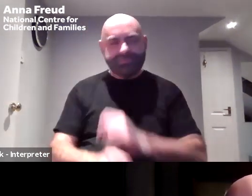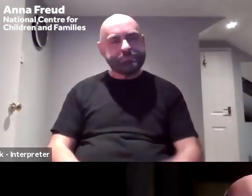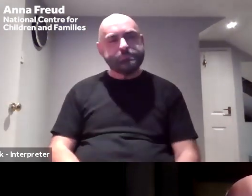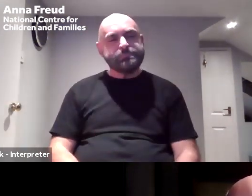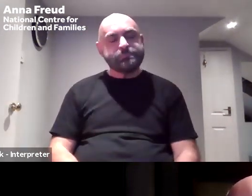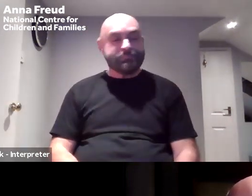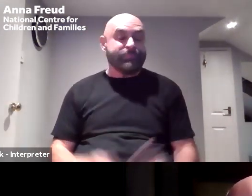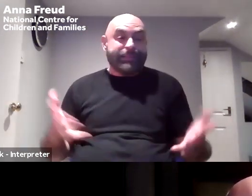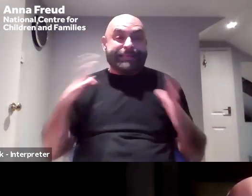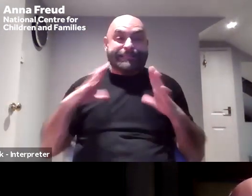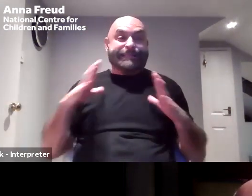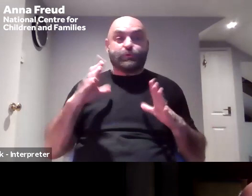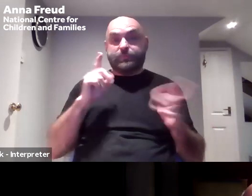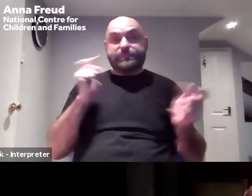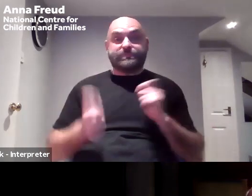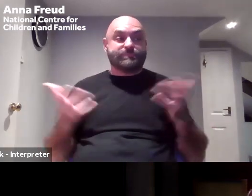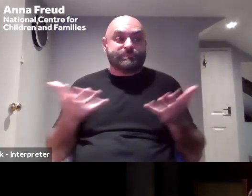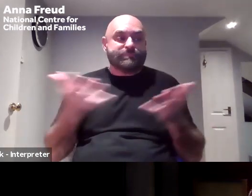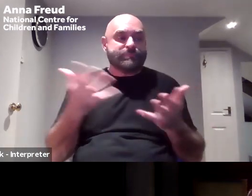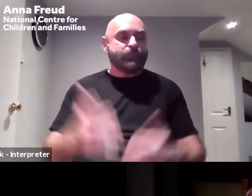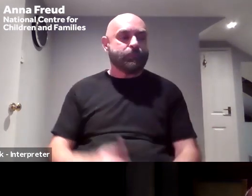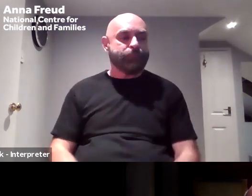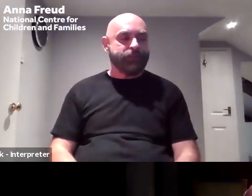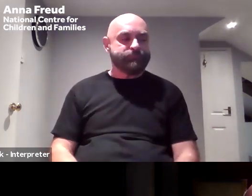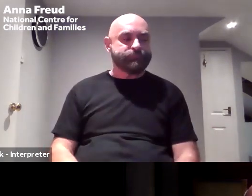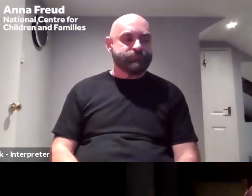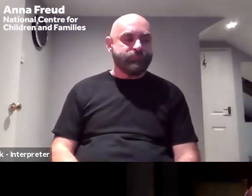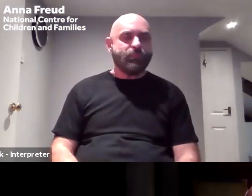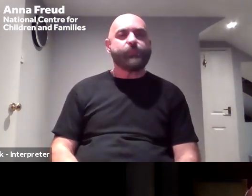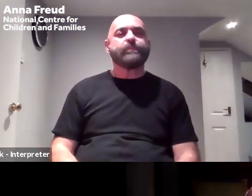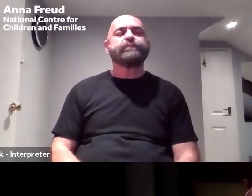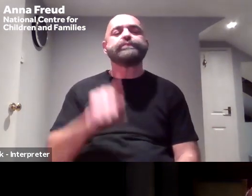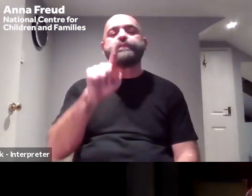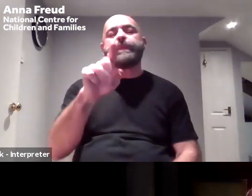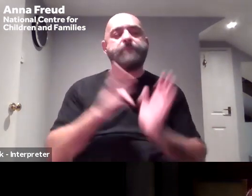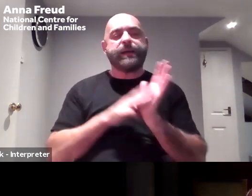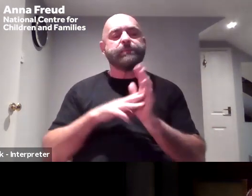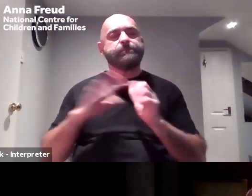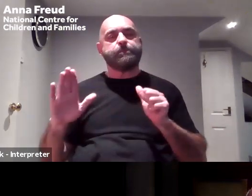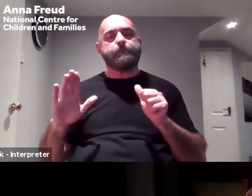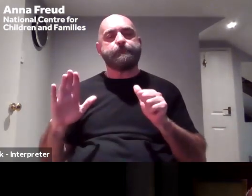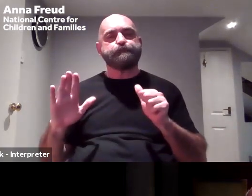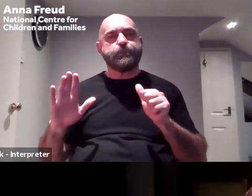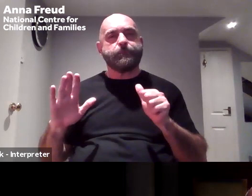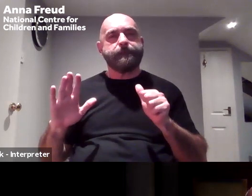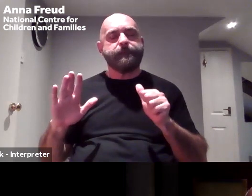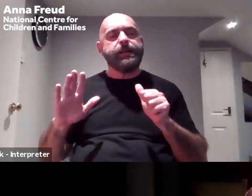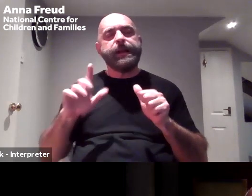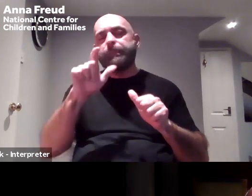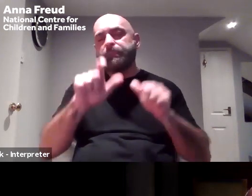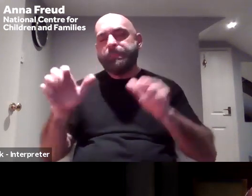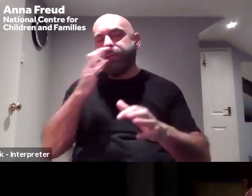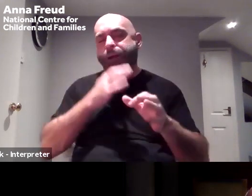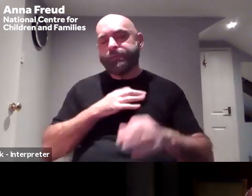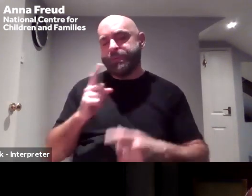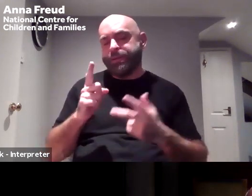obviously needs to be acted on? Well, the first thing to say, people often ask a version of that question: why